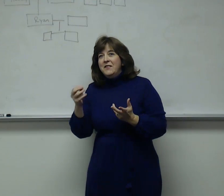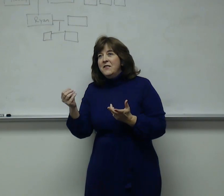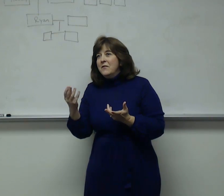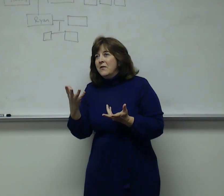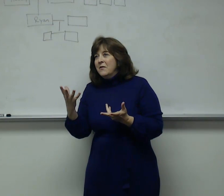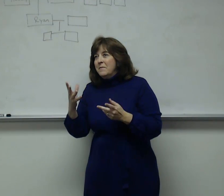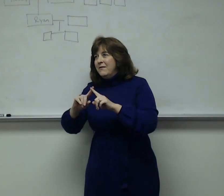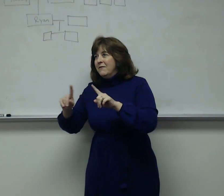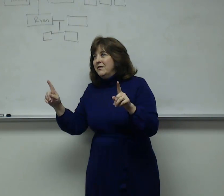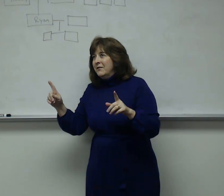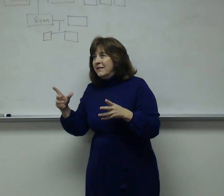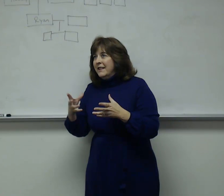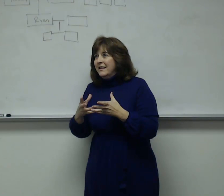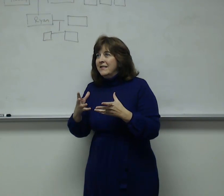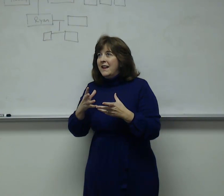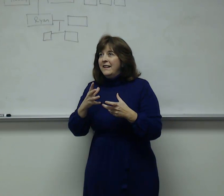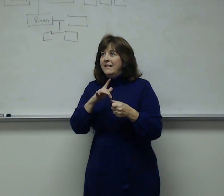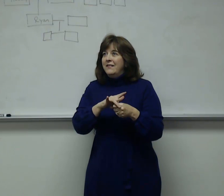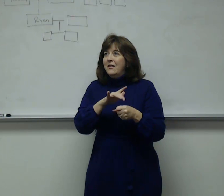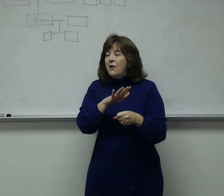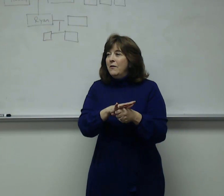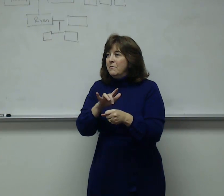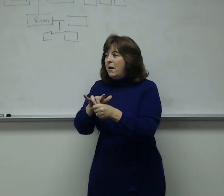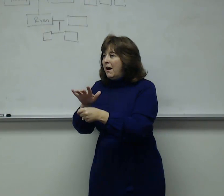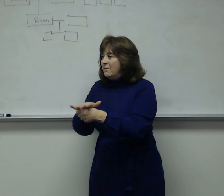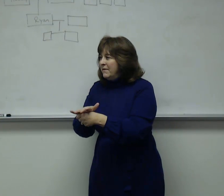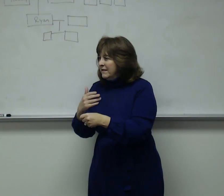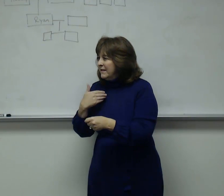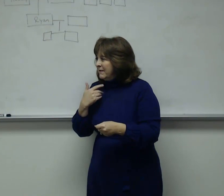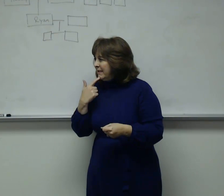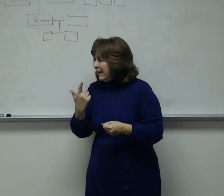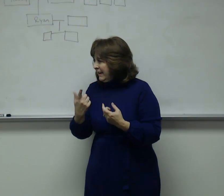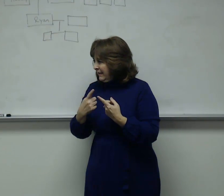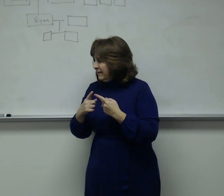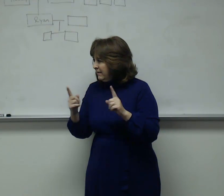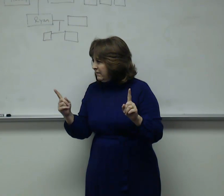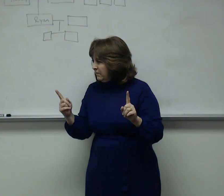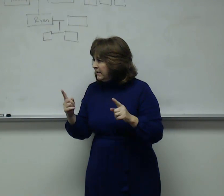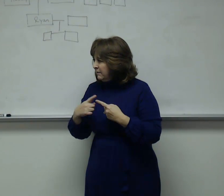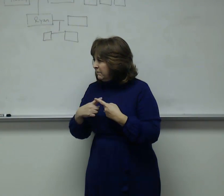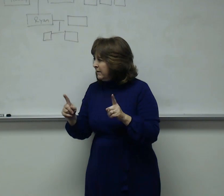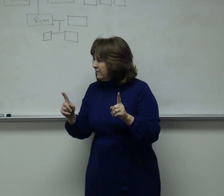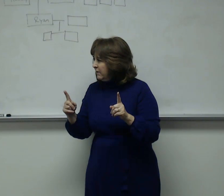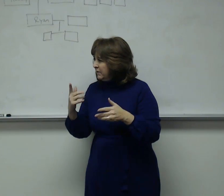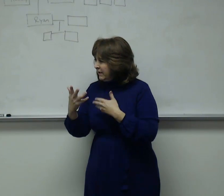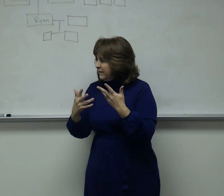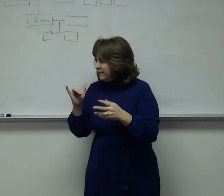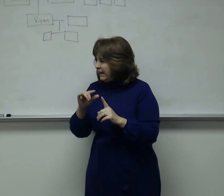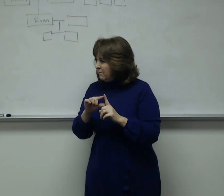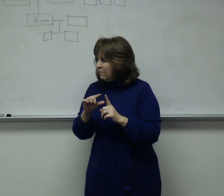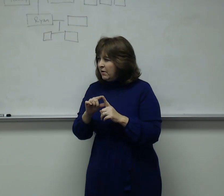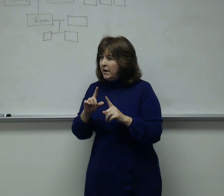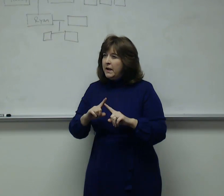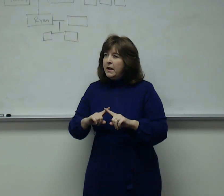And there can be regional things like Coke and pop, things that we say use a different version of the same word.